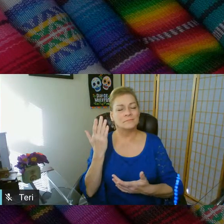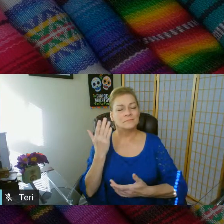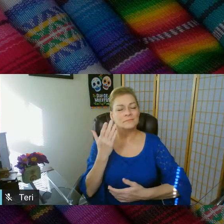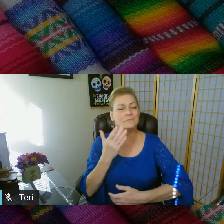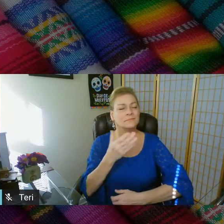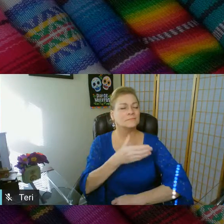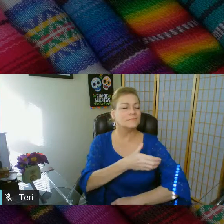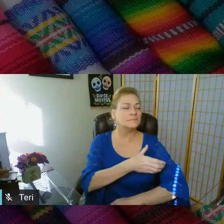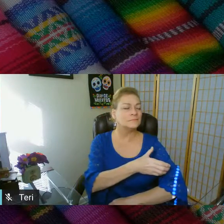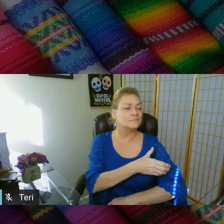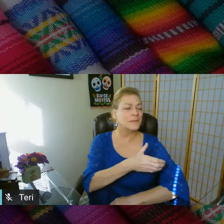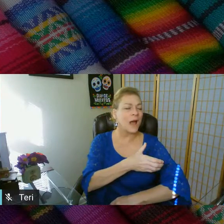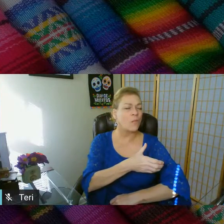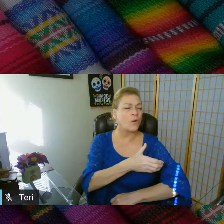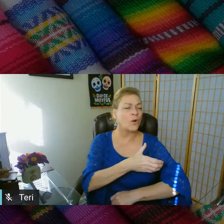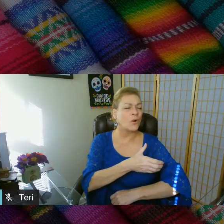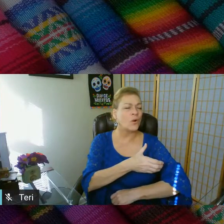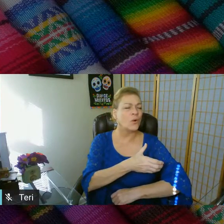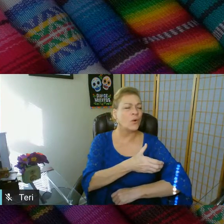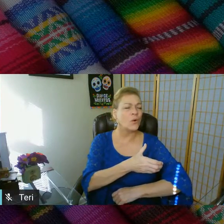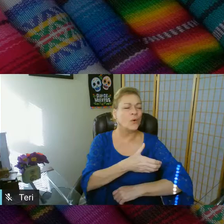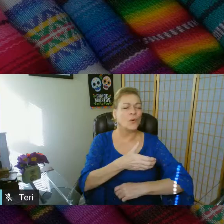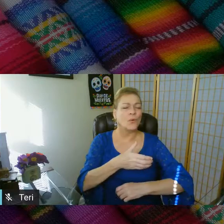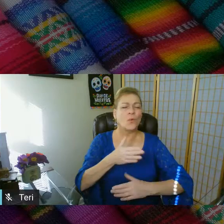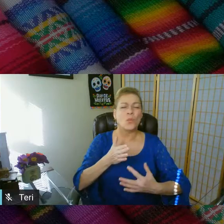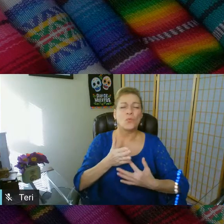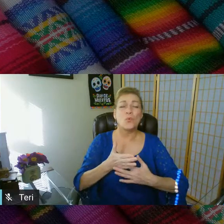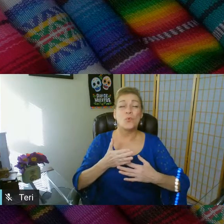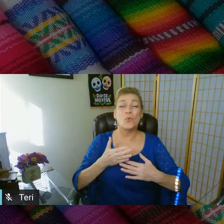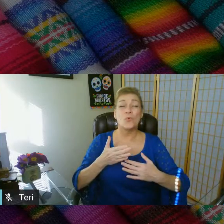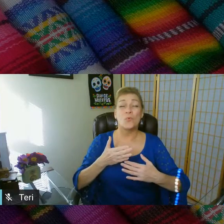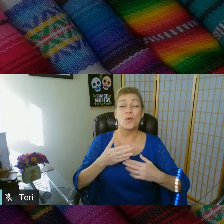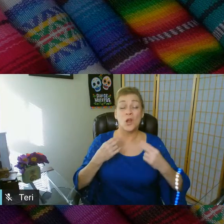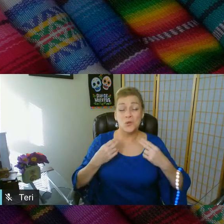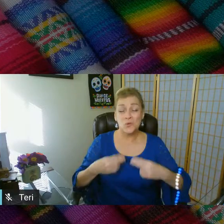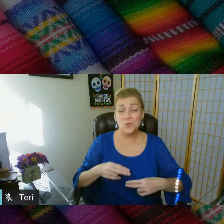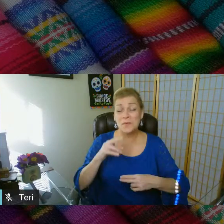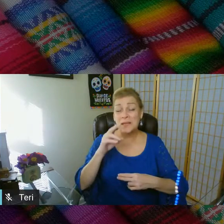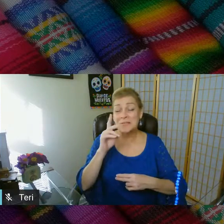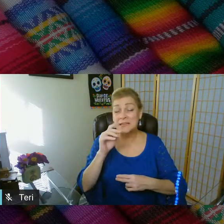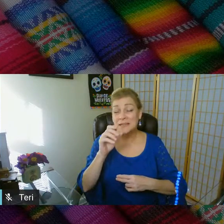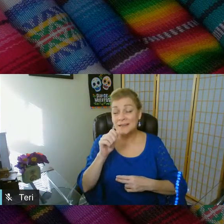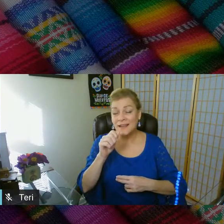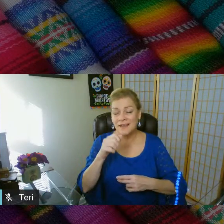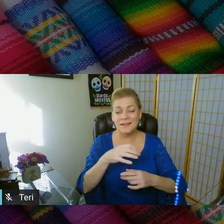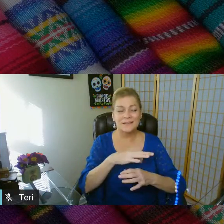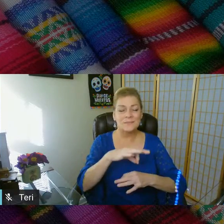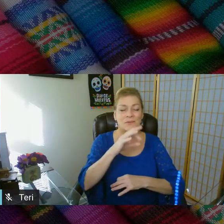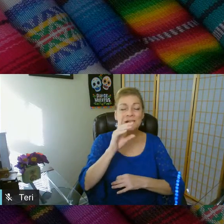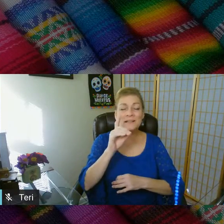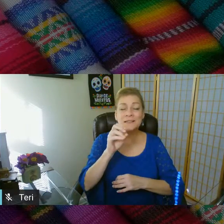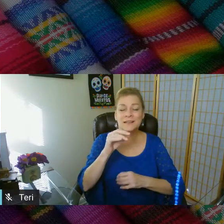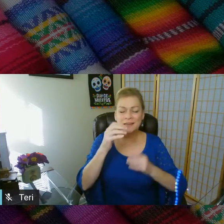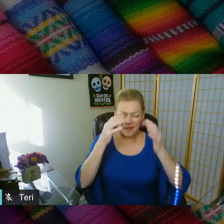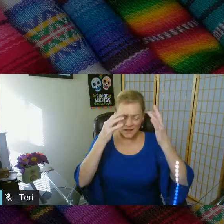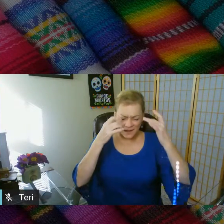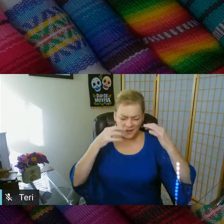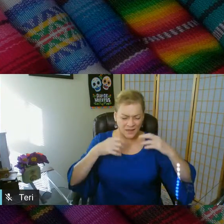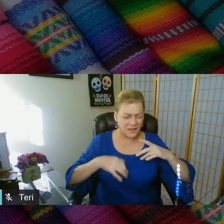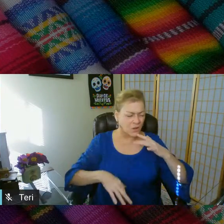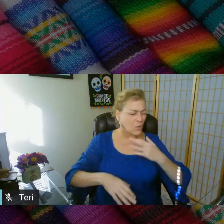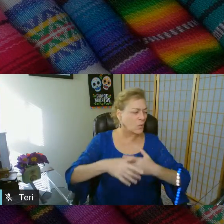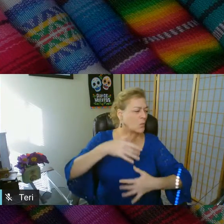coursing through our spiritual DNA and our physical DNA. God, the source of all